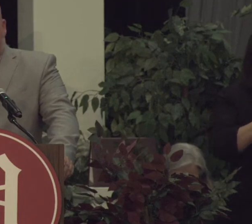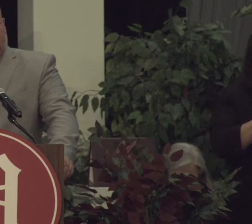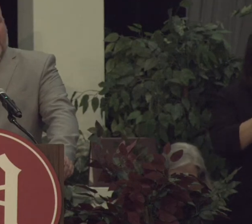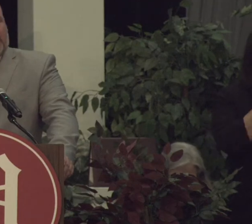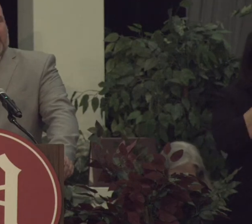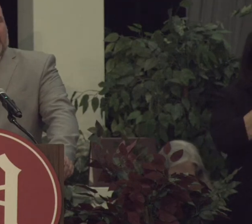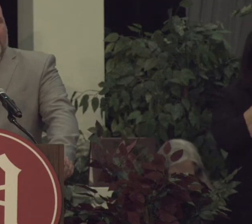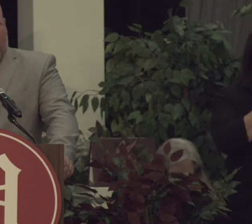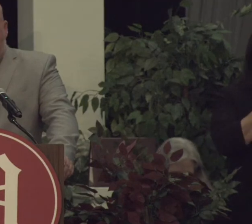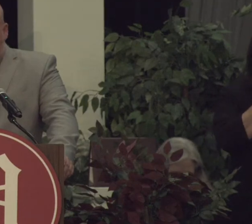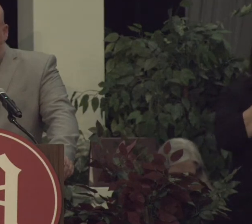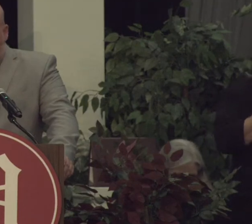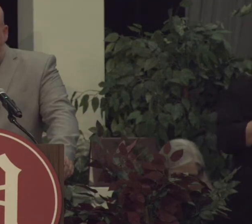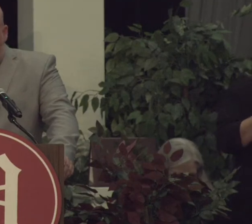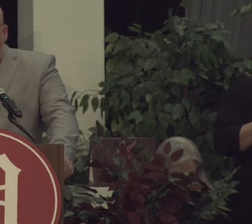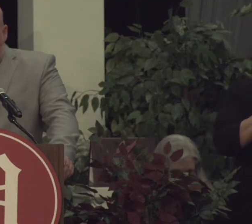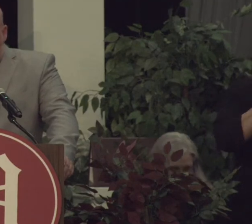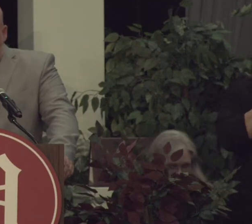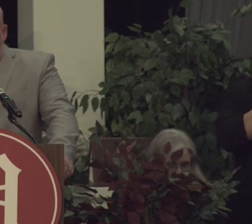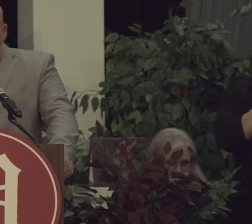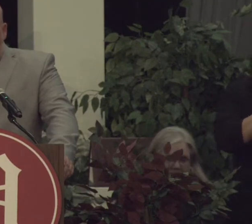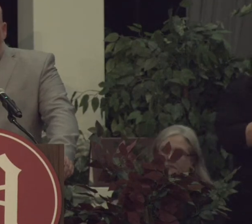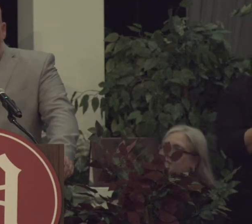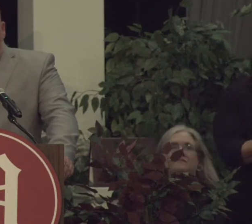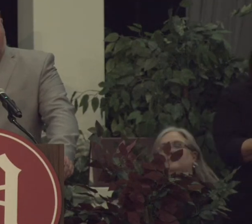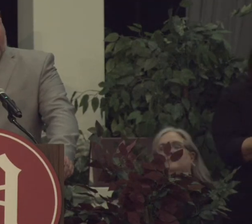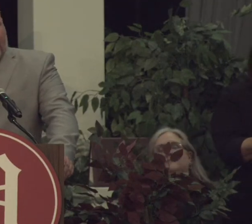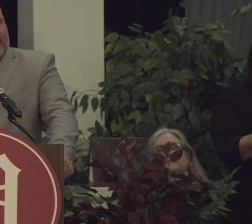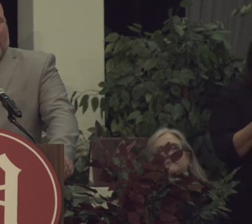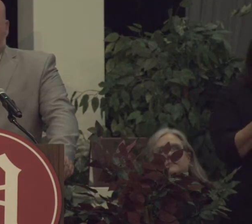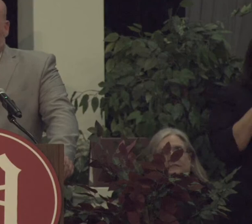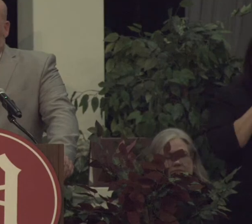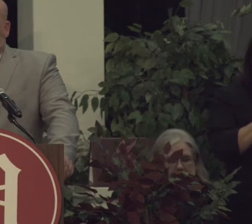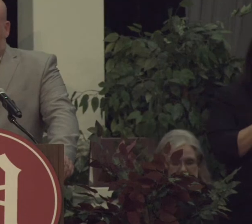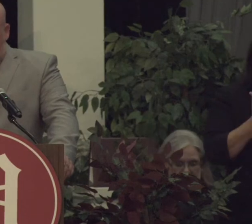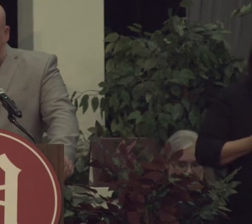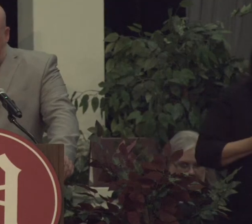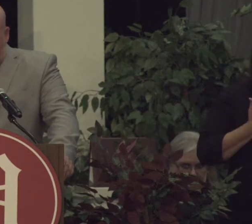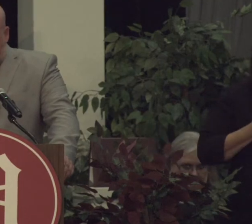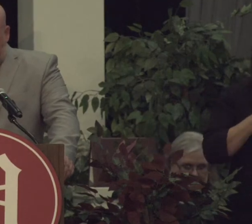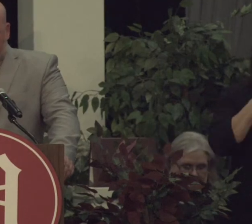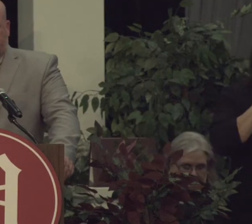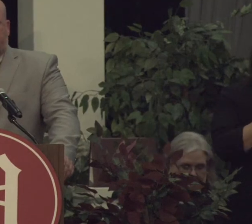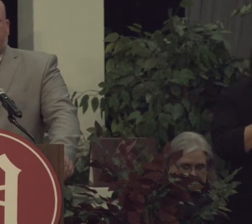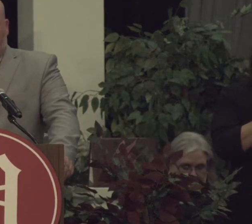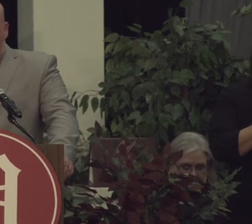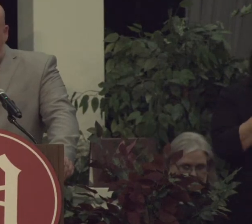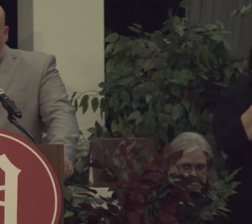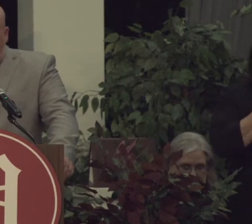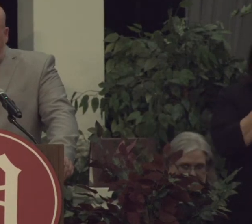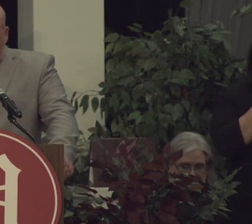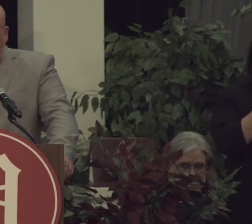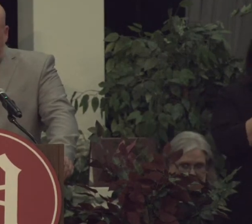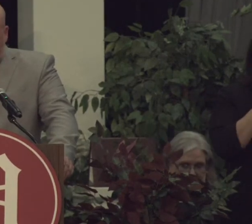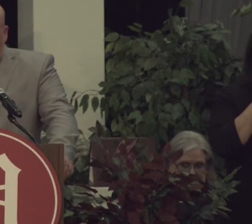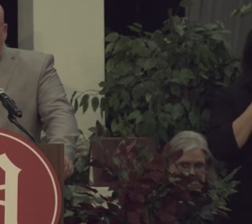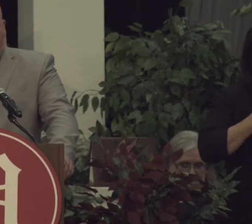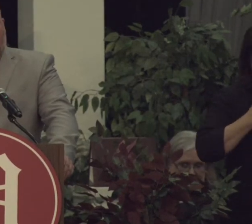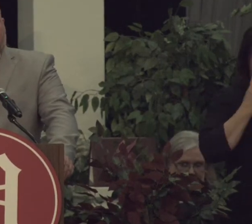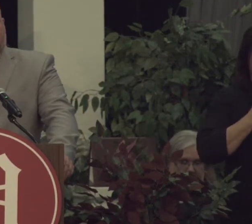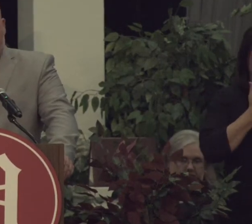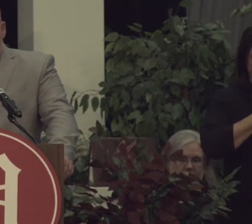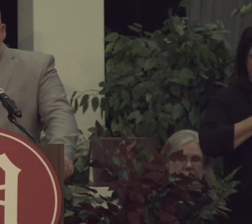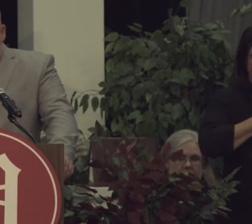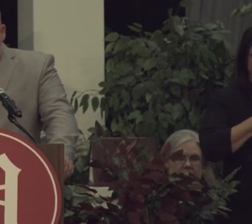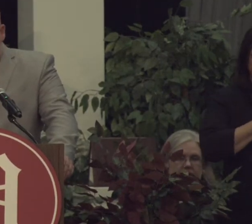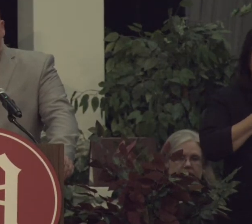it's mistakes that make us who we are. One guarantee in life is you will make mistakes and you will question yourself at